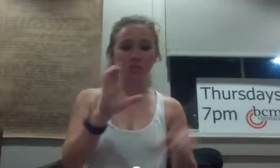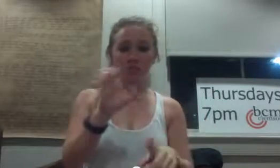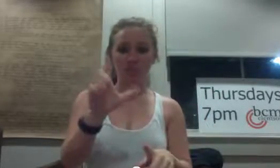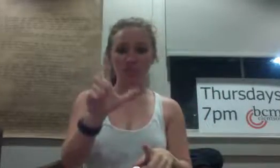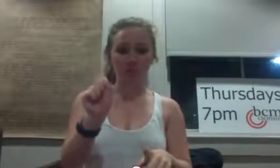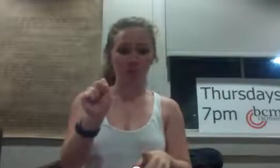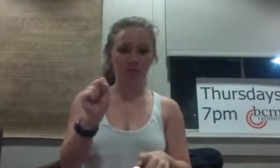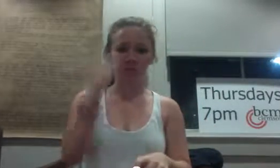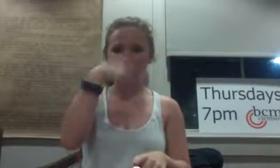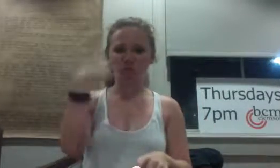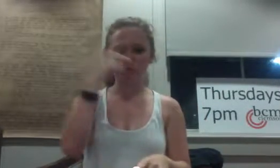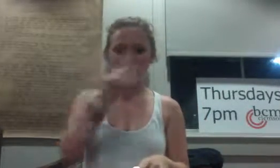They can look different.